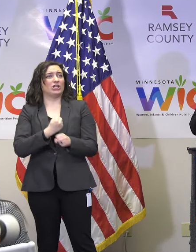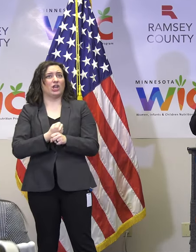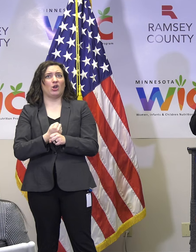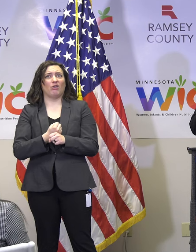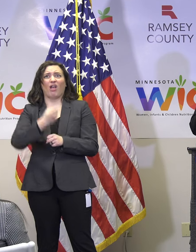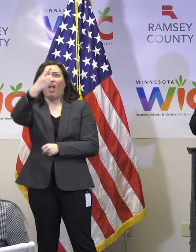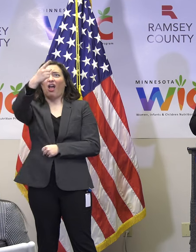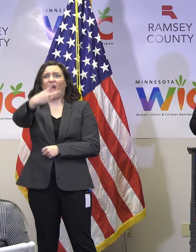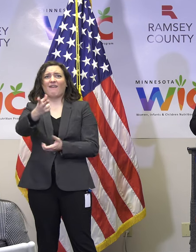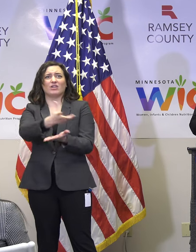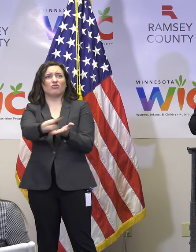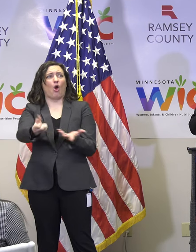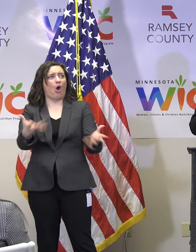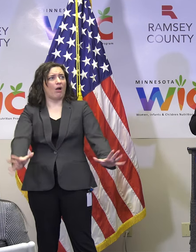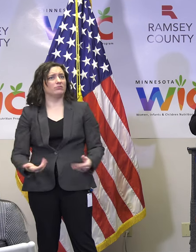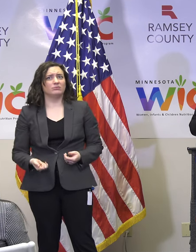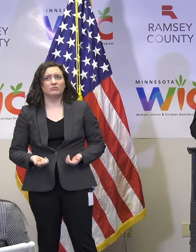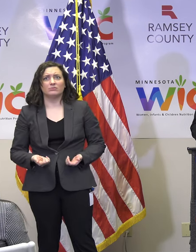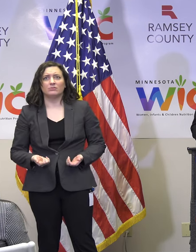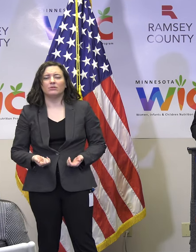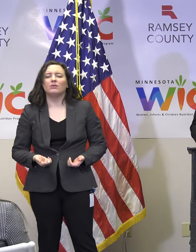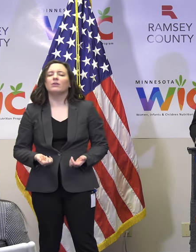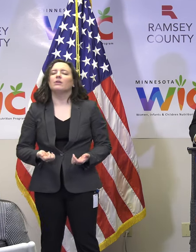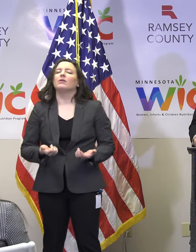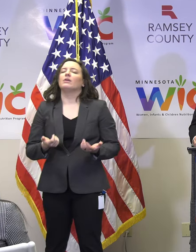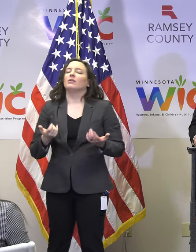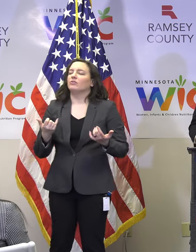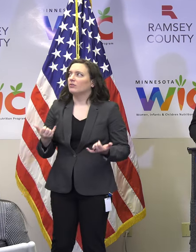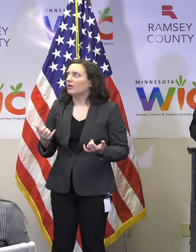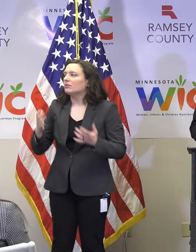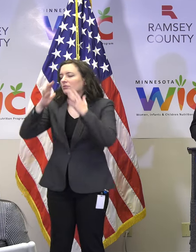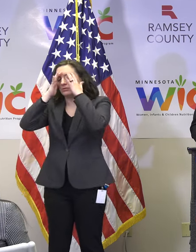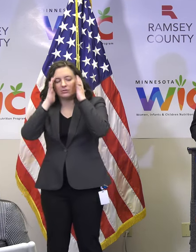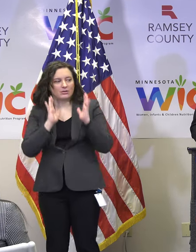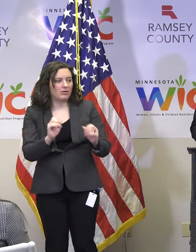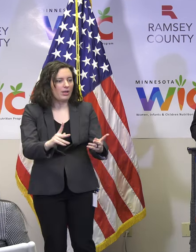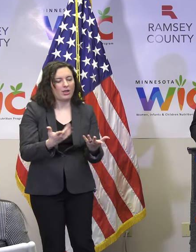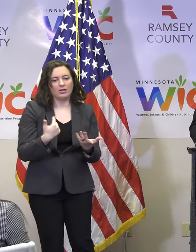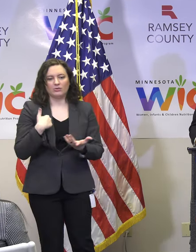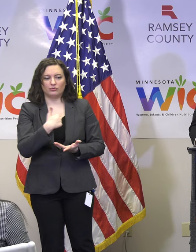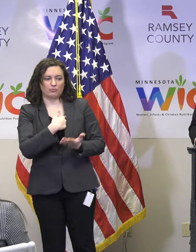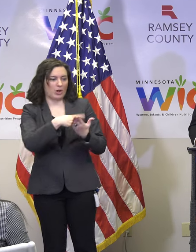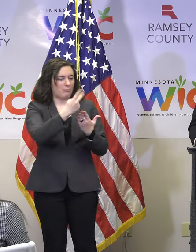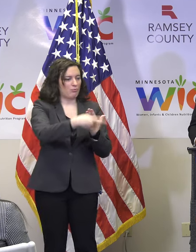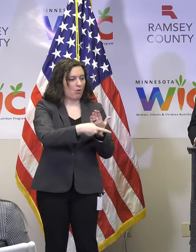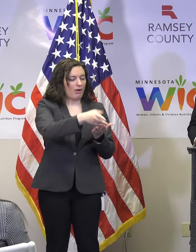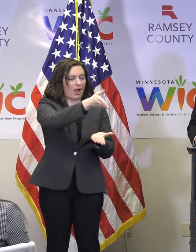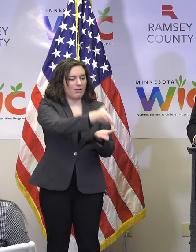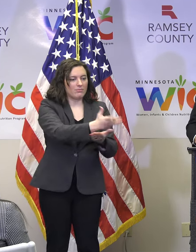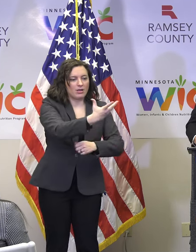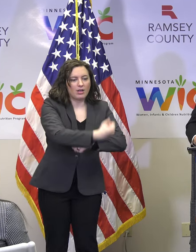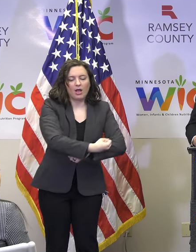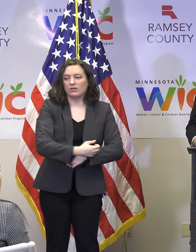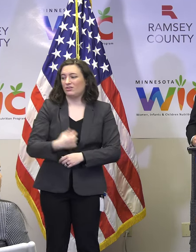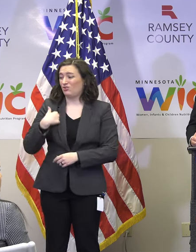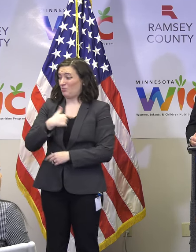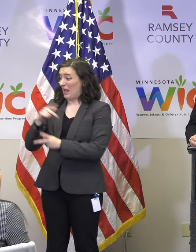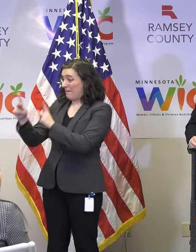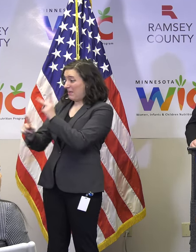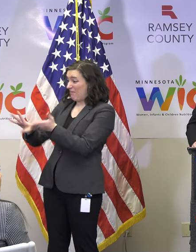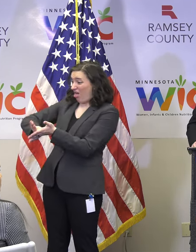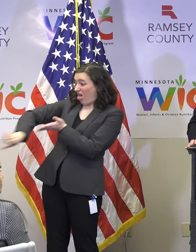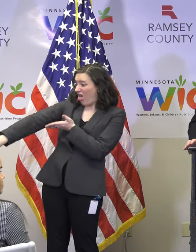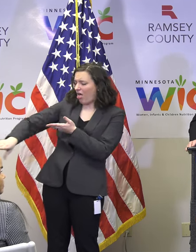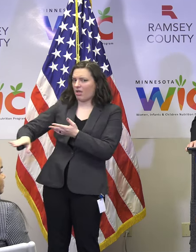it so that you're in a position of either having to sacrifice programs or people or both, at a time when their needs